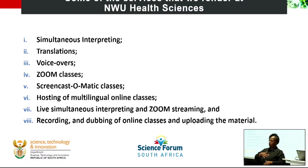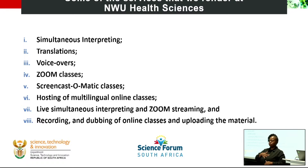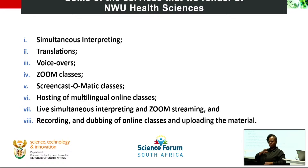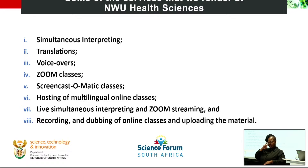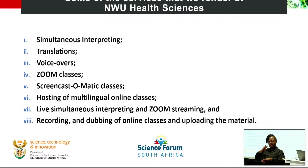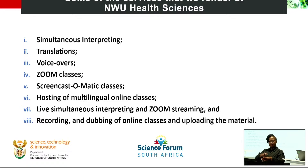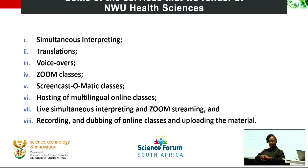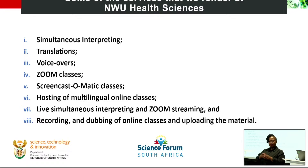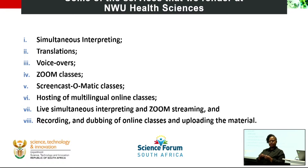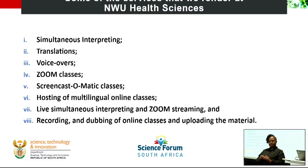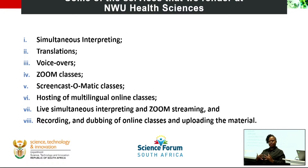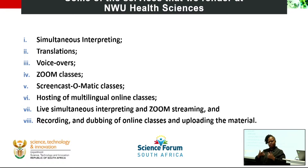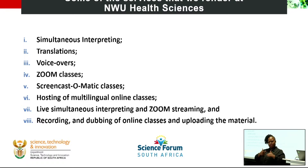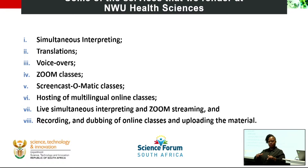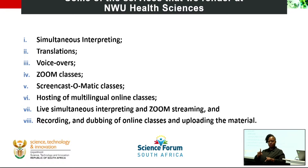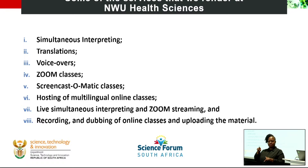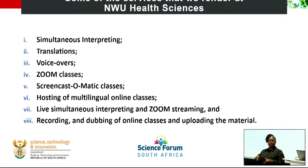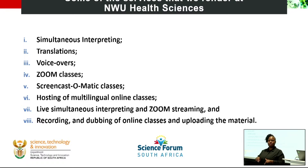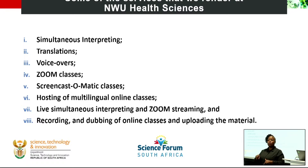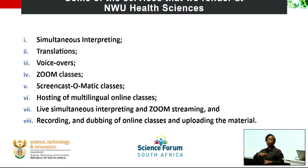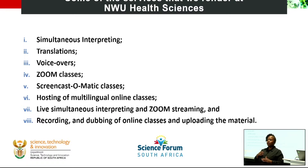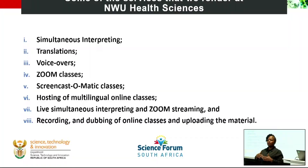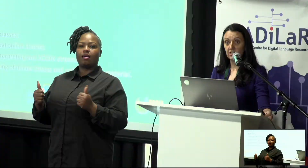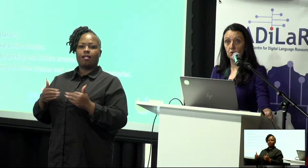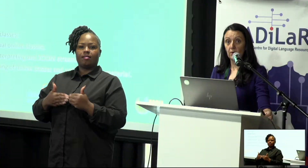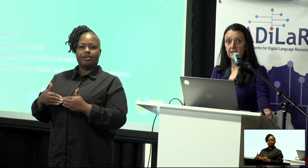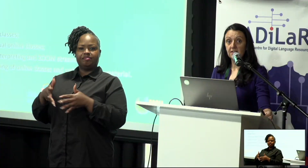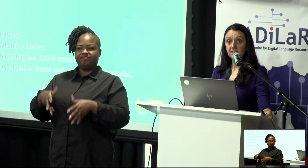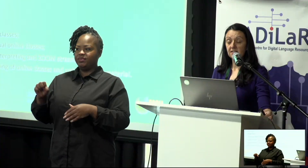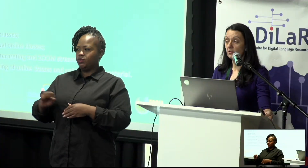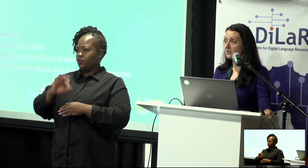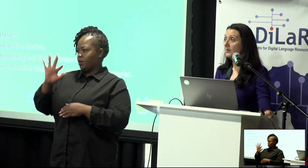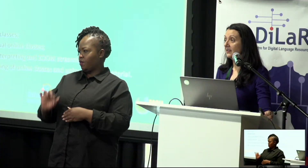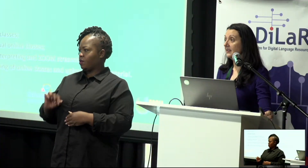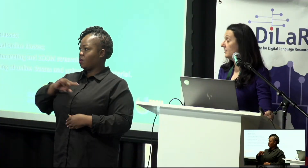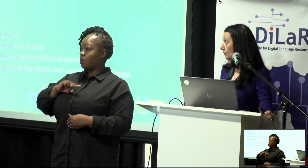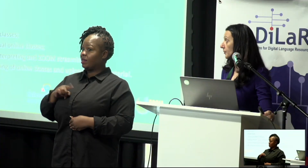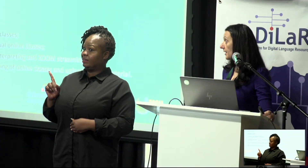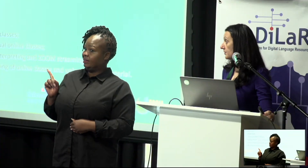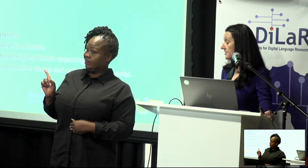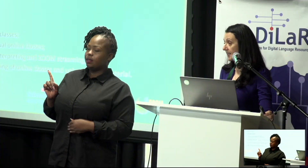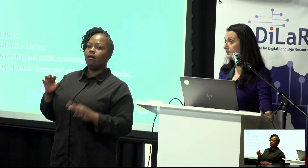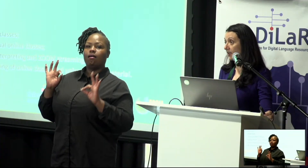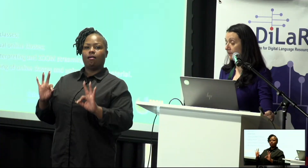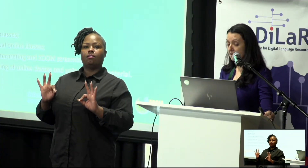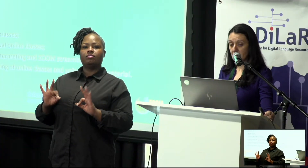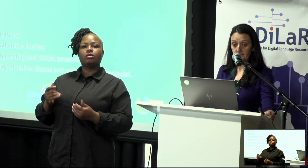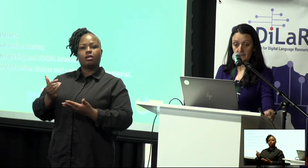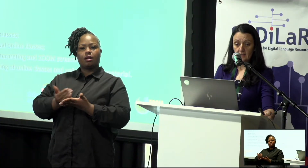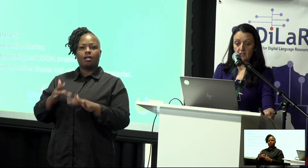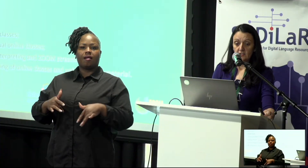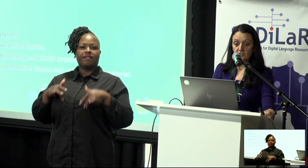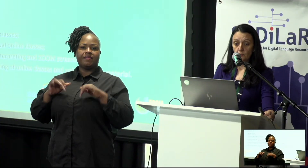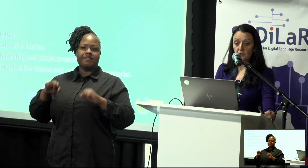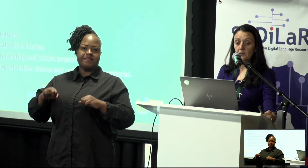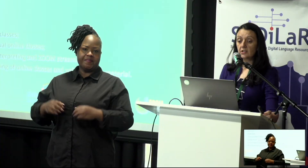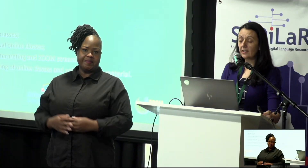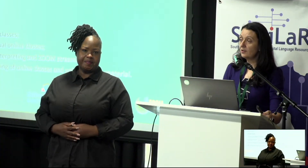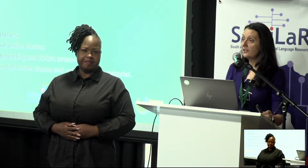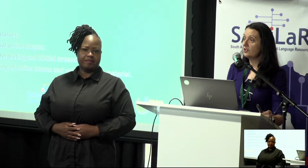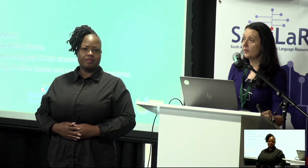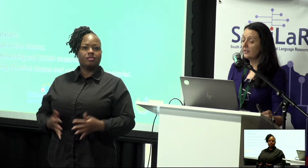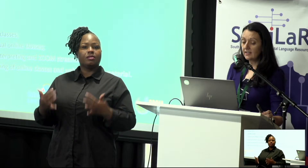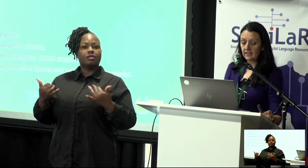for multilingualism, especially in healthcare in South Africa, where this ultimately will be able to save lives. So what